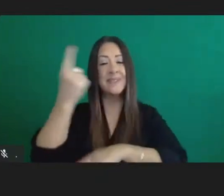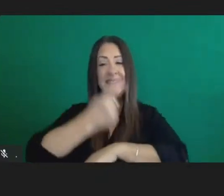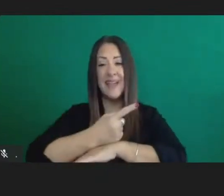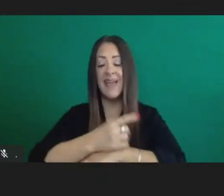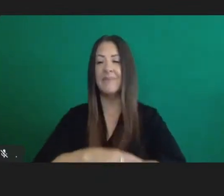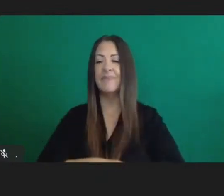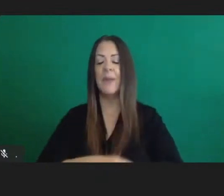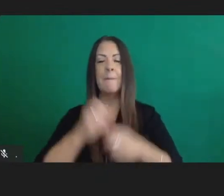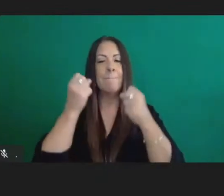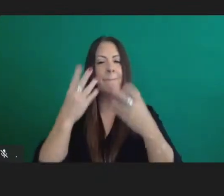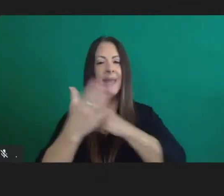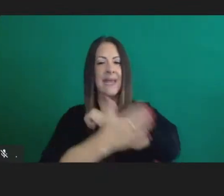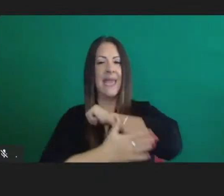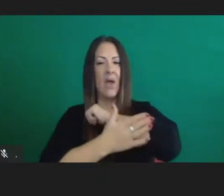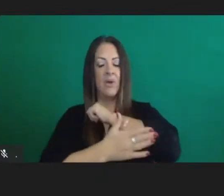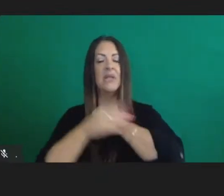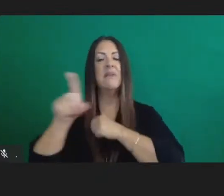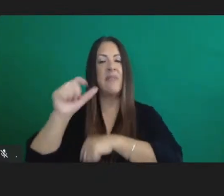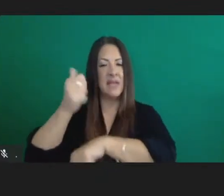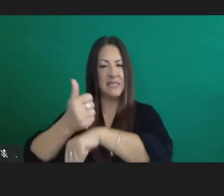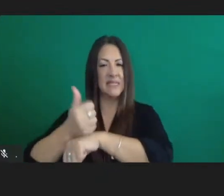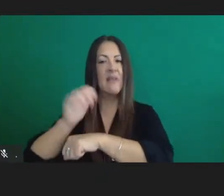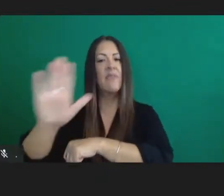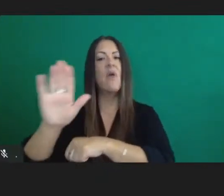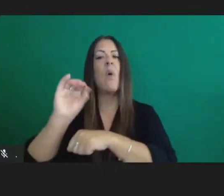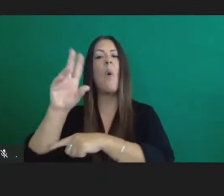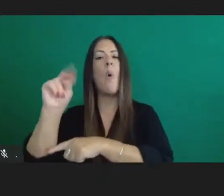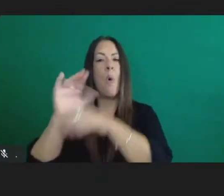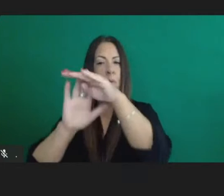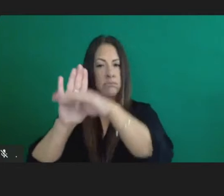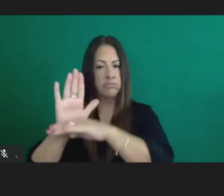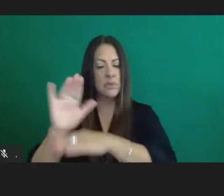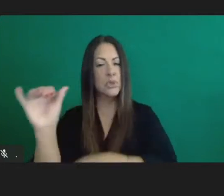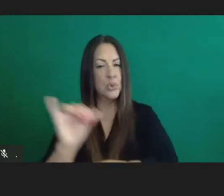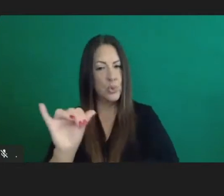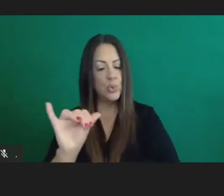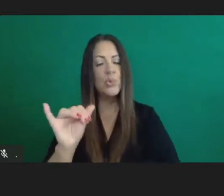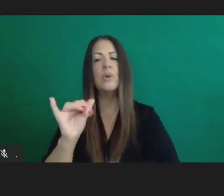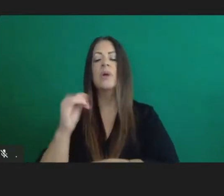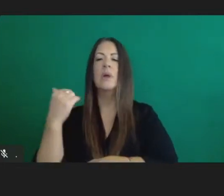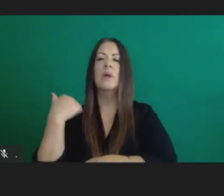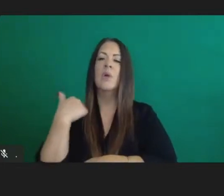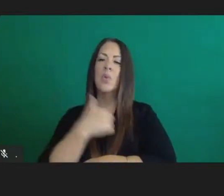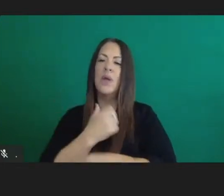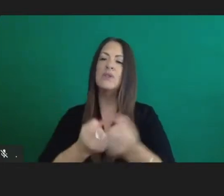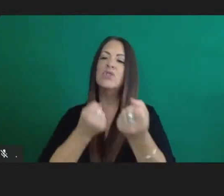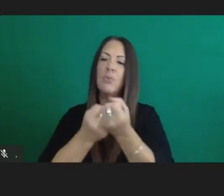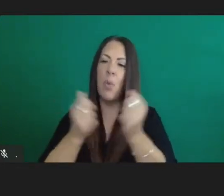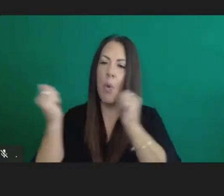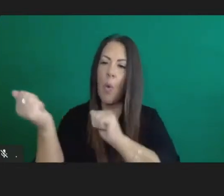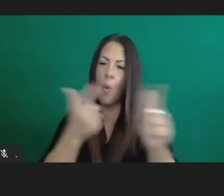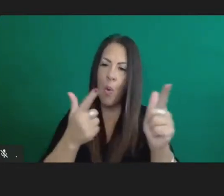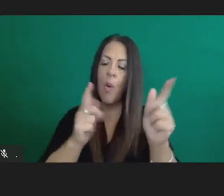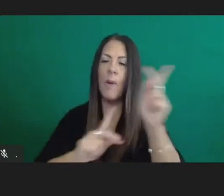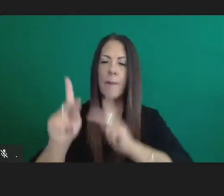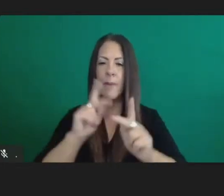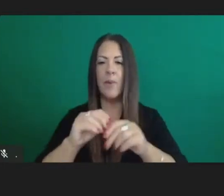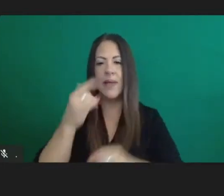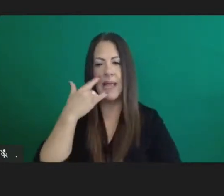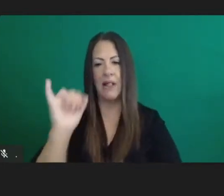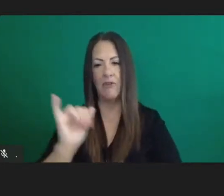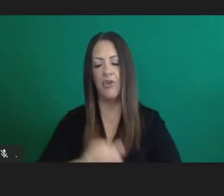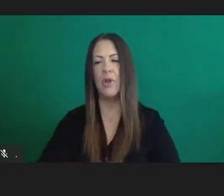their guidance, and we want to make sure that we're supporting Californians across the state during what is the beginning